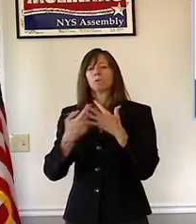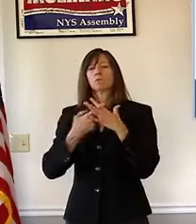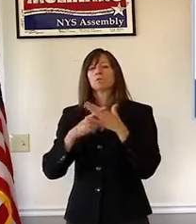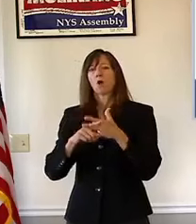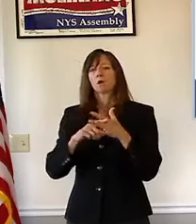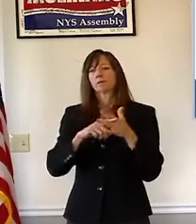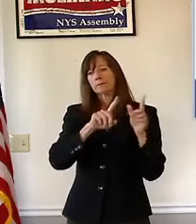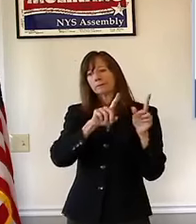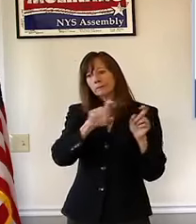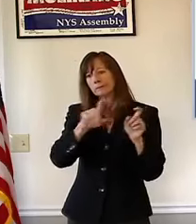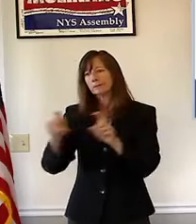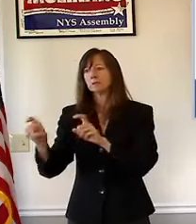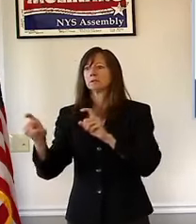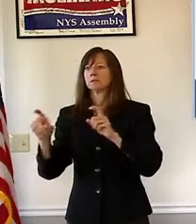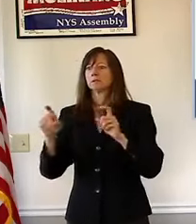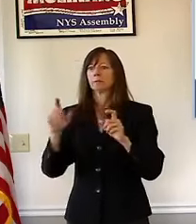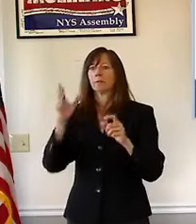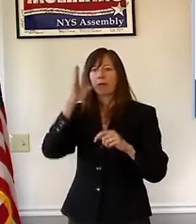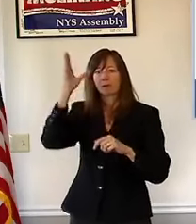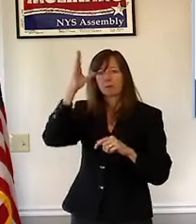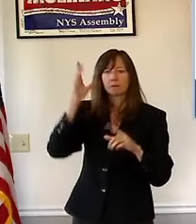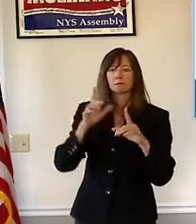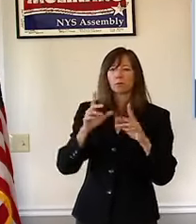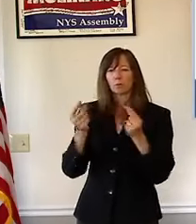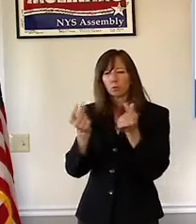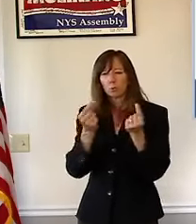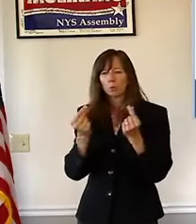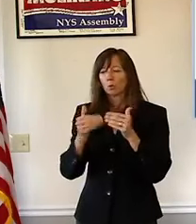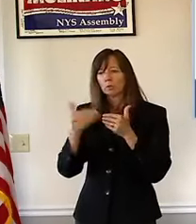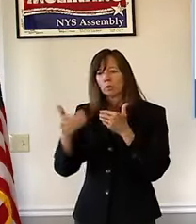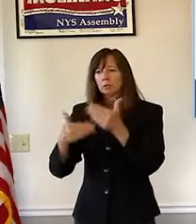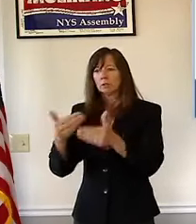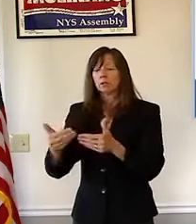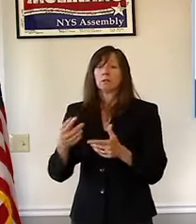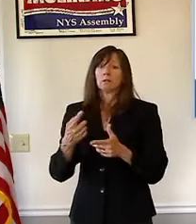hopefully, we could be part of the process